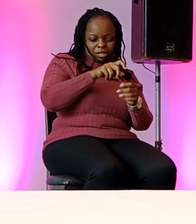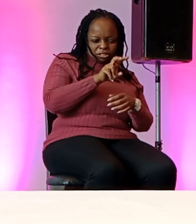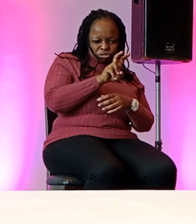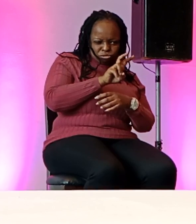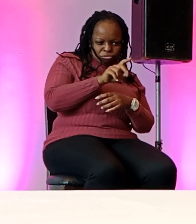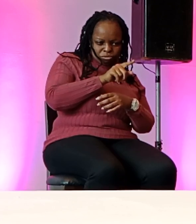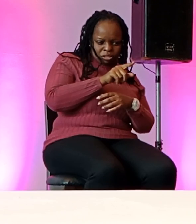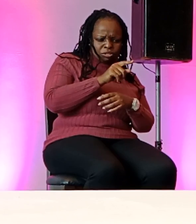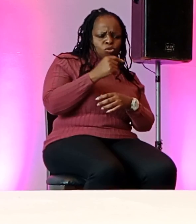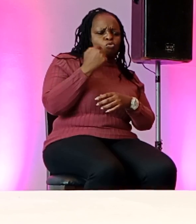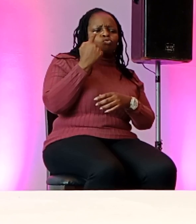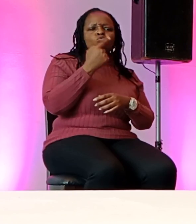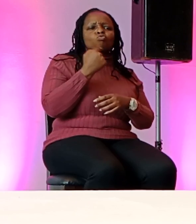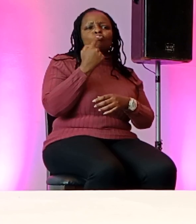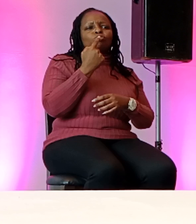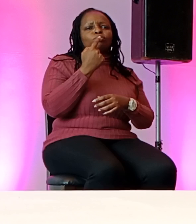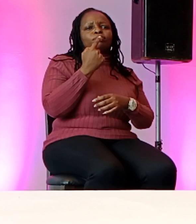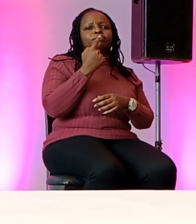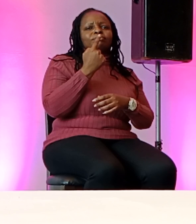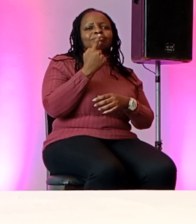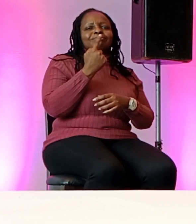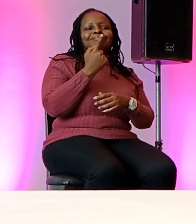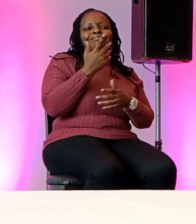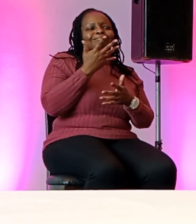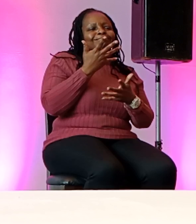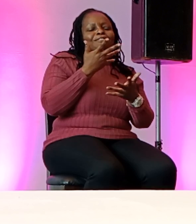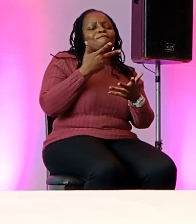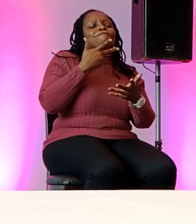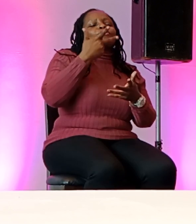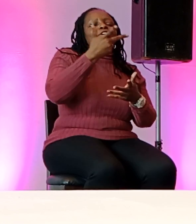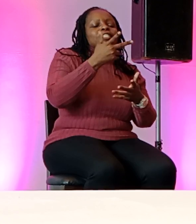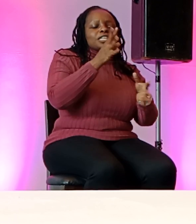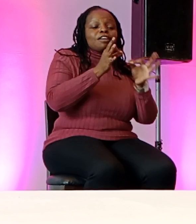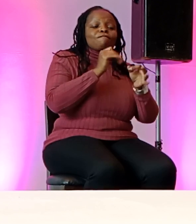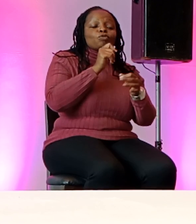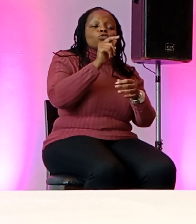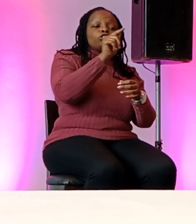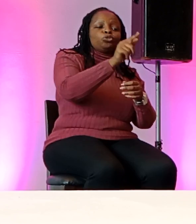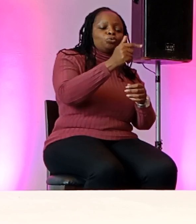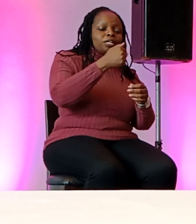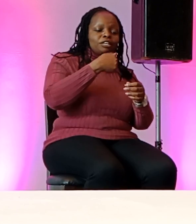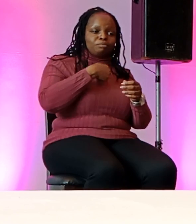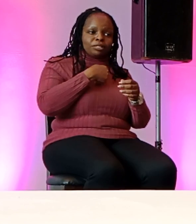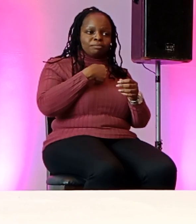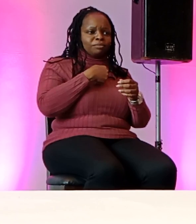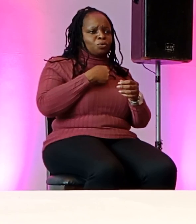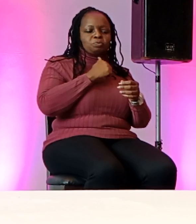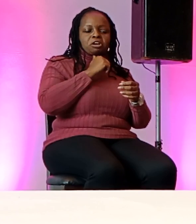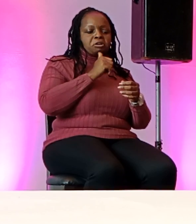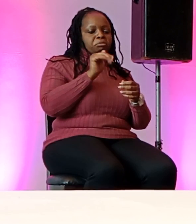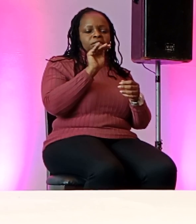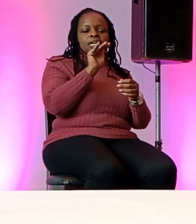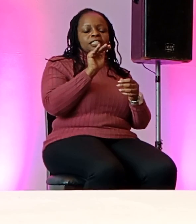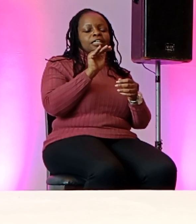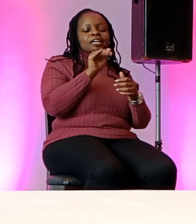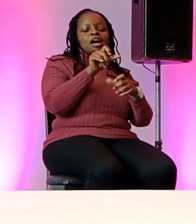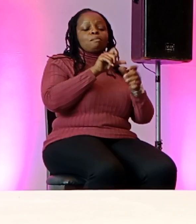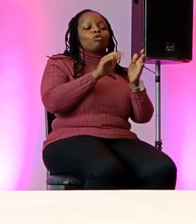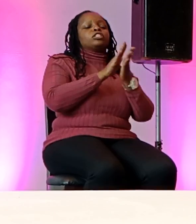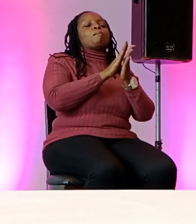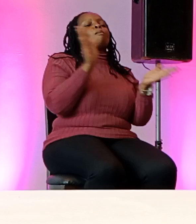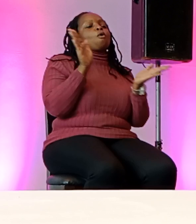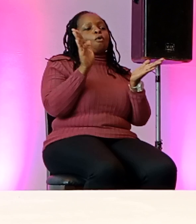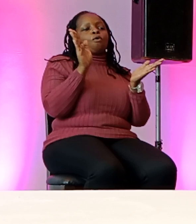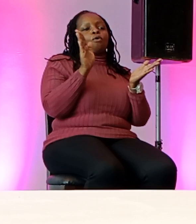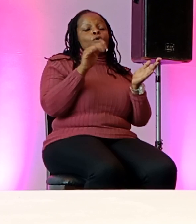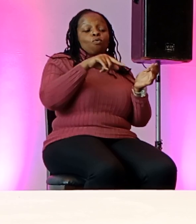out if it's not you and me? We are not asking for more than we should have.